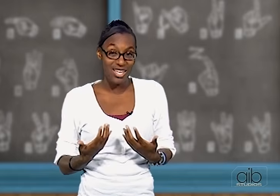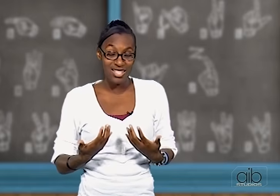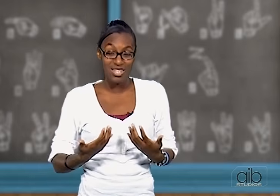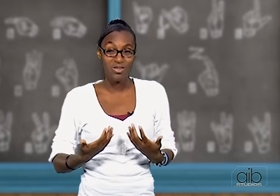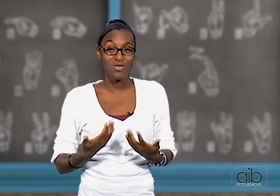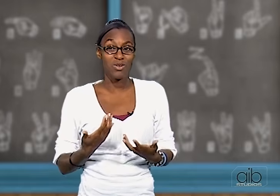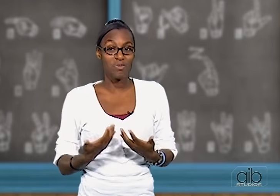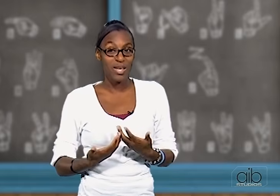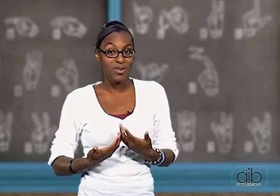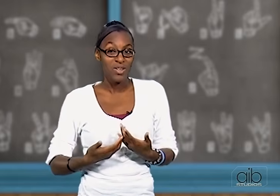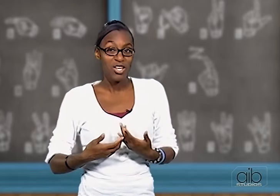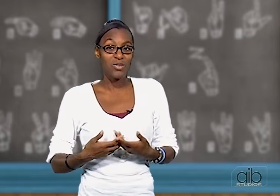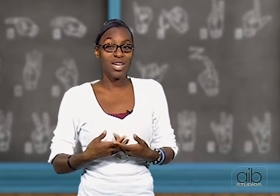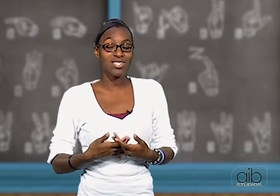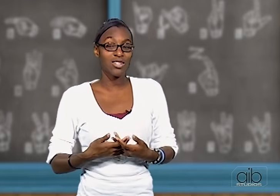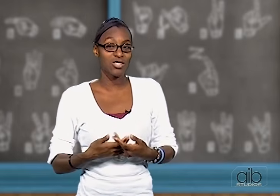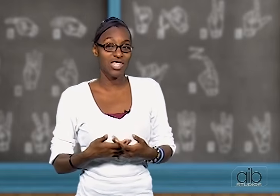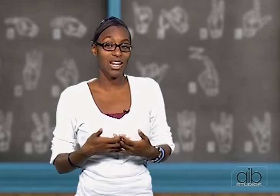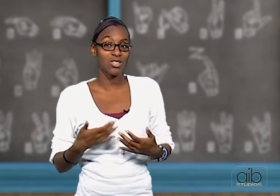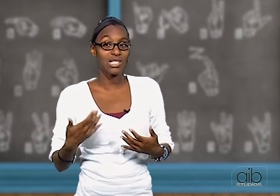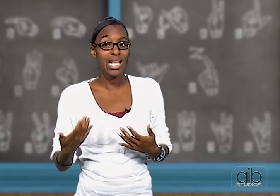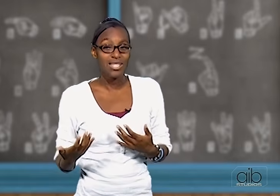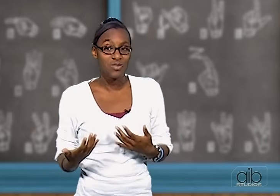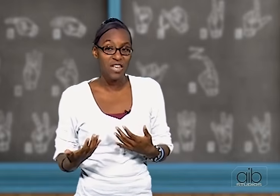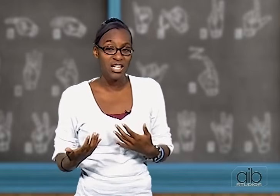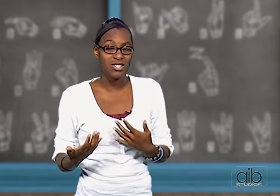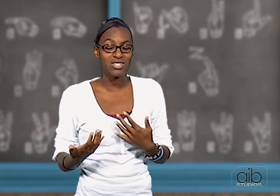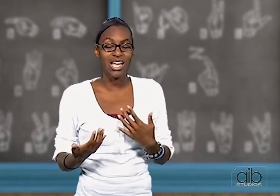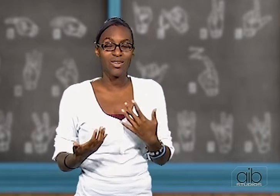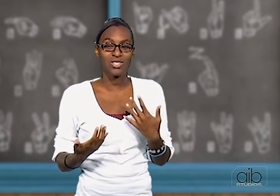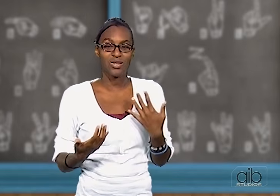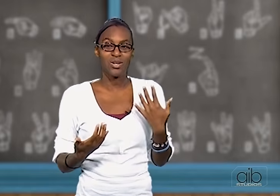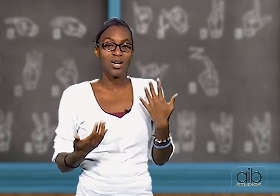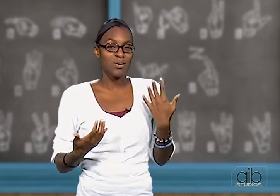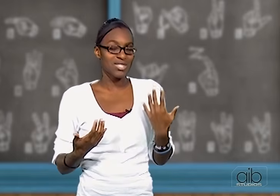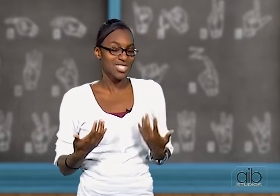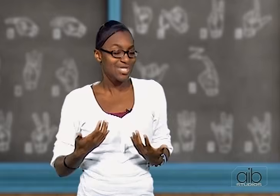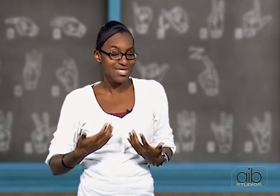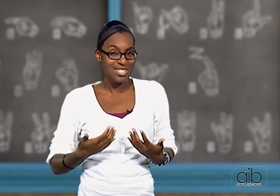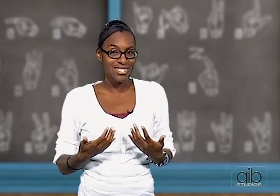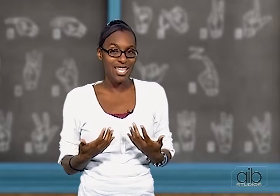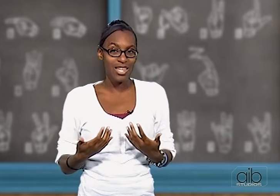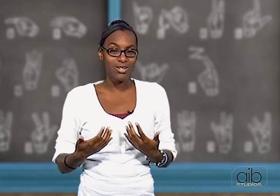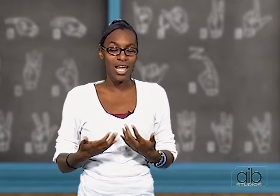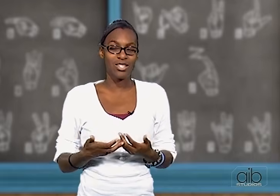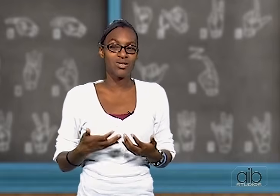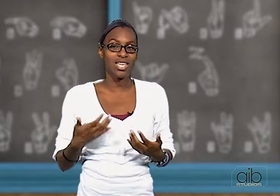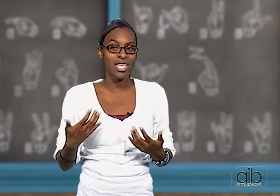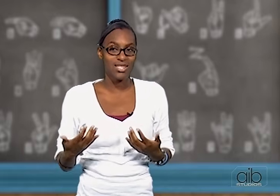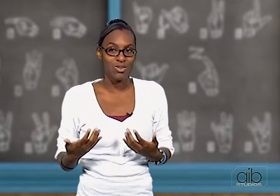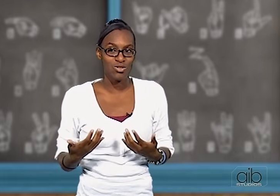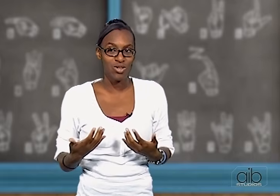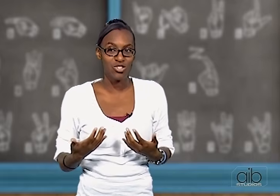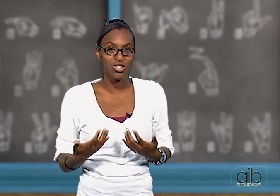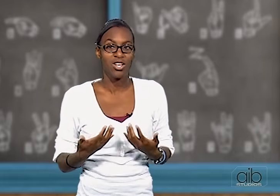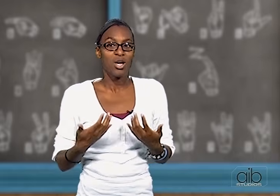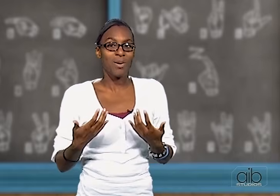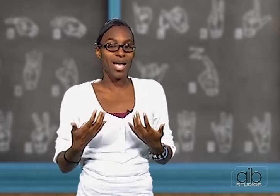signs underneath your belt. You guys understand how to use classifiers, how to put synthesis together, how to use ASL structure. But how do